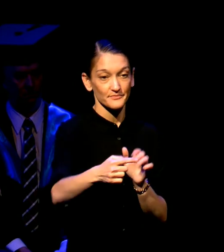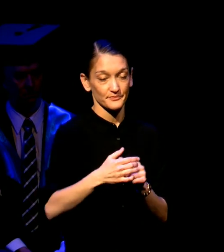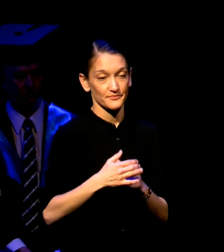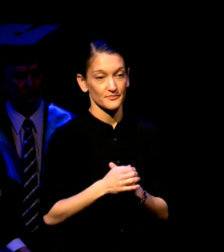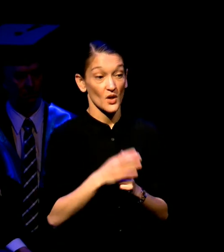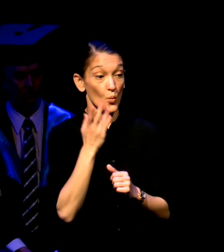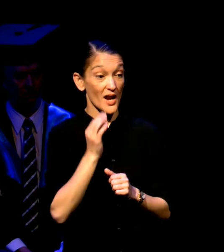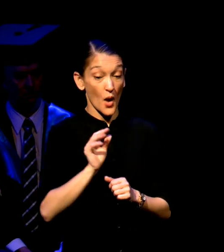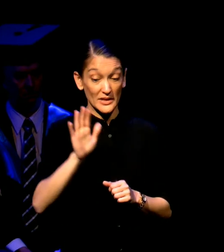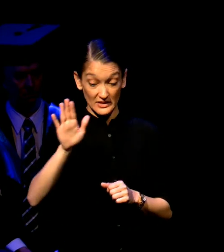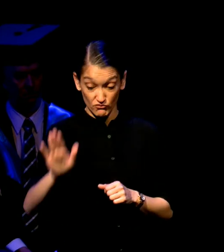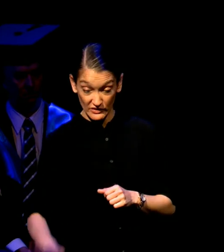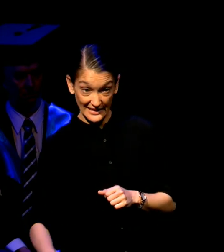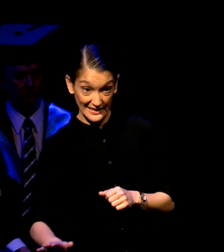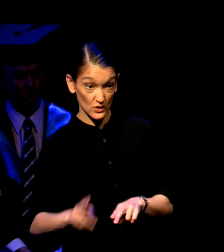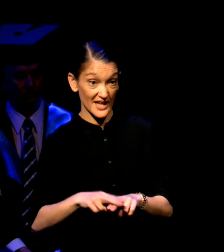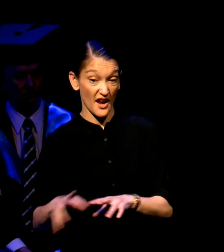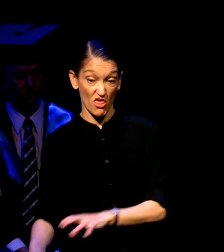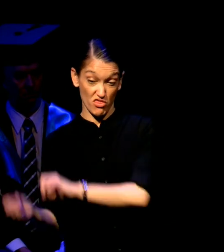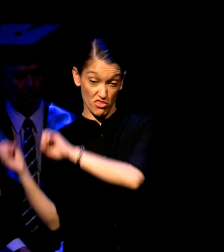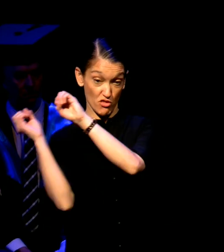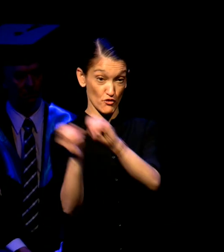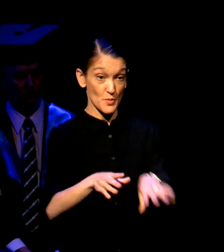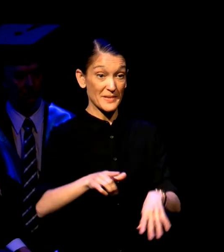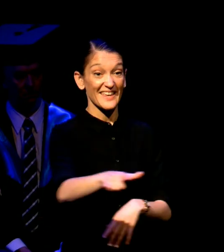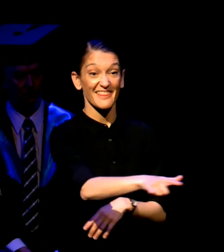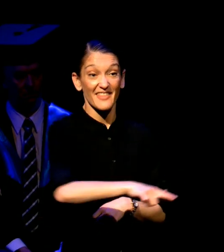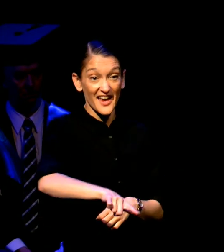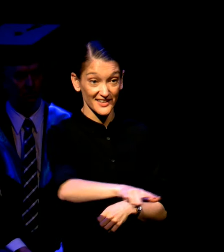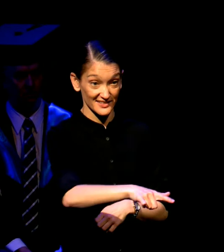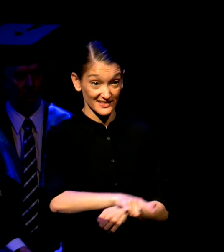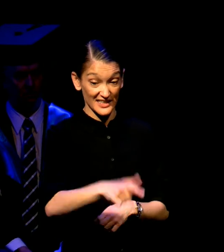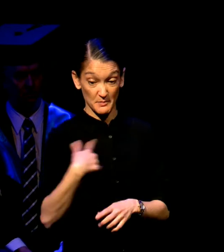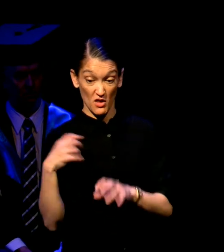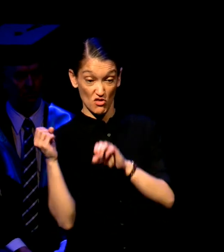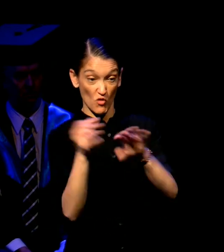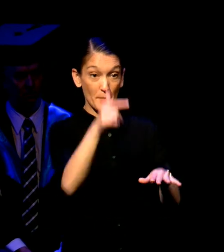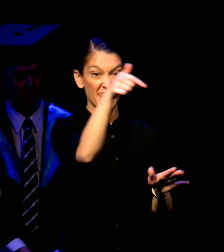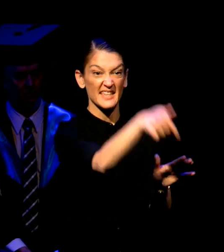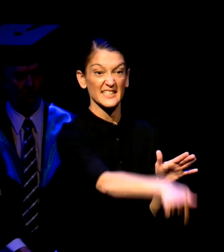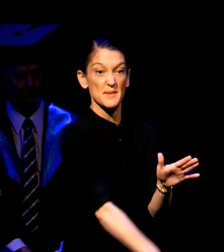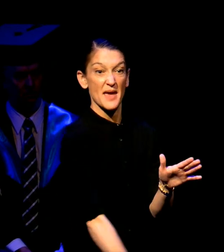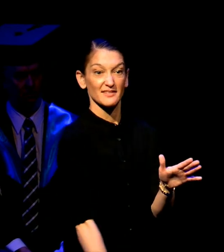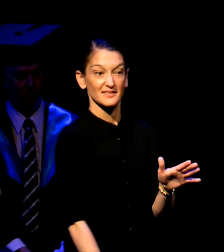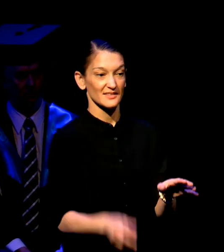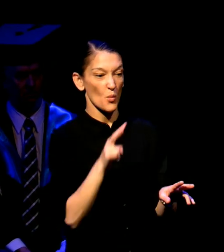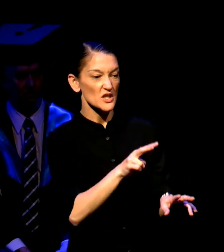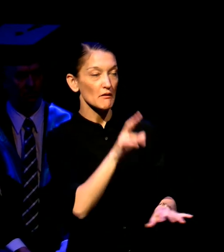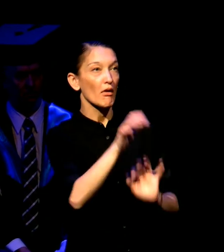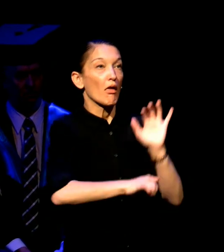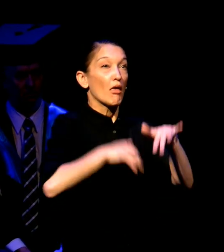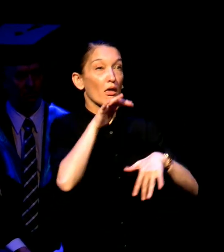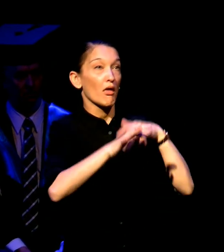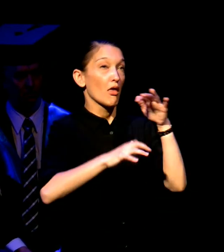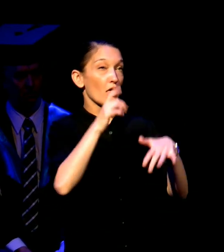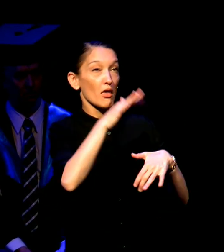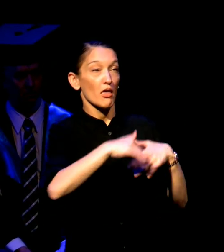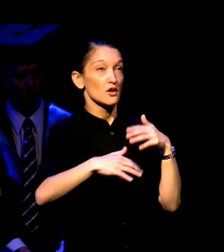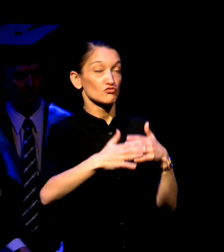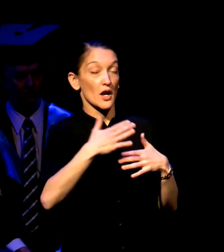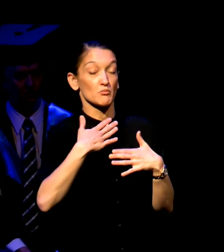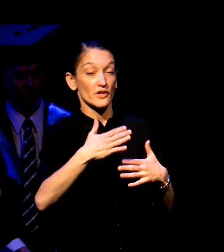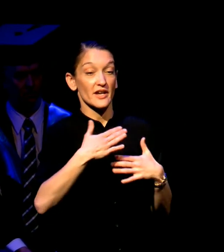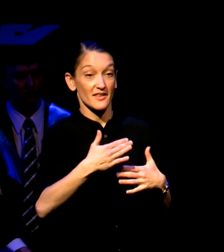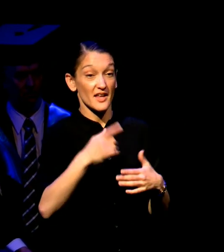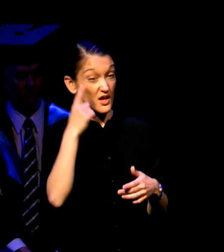me in the lake. He thought throwing his son in the deep end and watching him struggle and gasp for breath was the fastest,